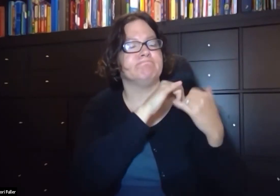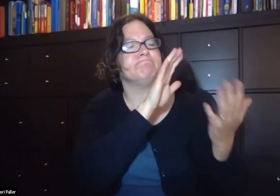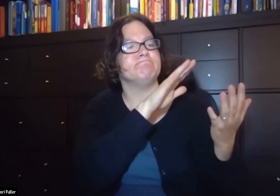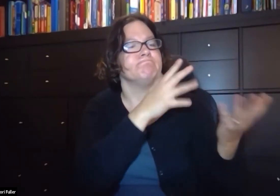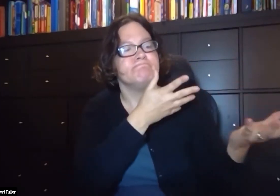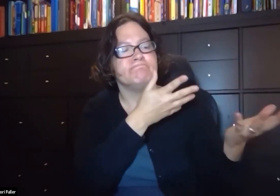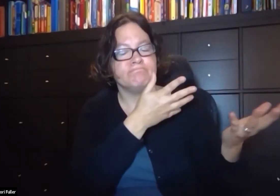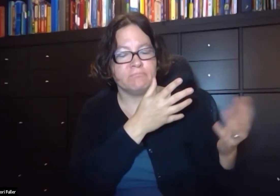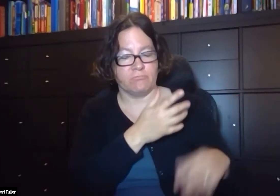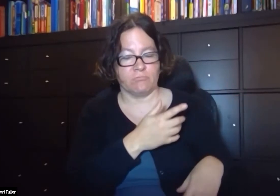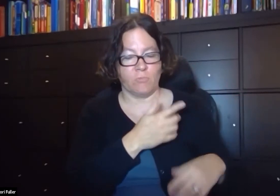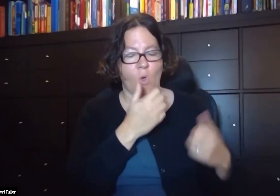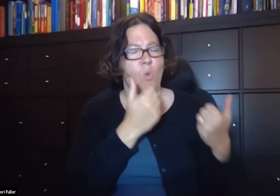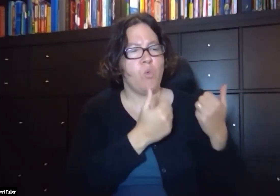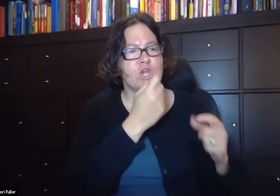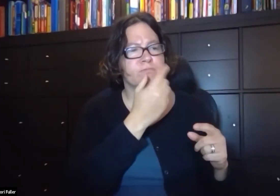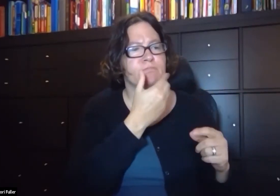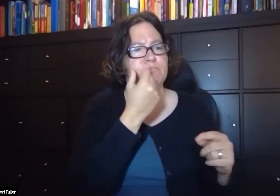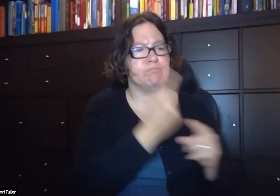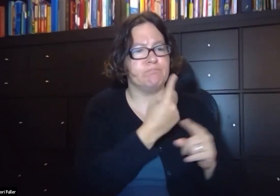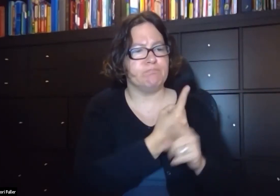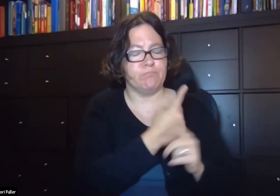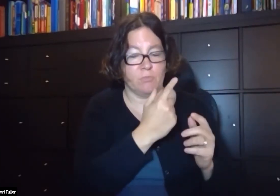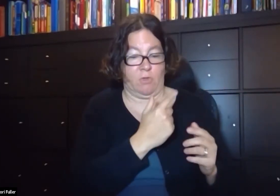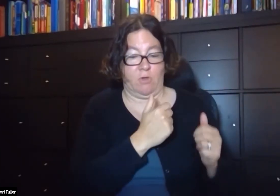And Jesus challenged the Pharisees